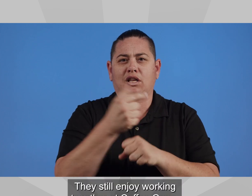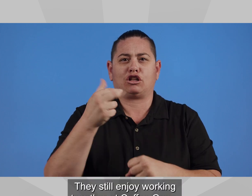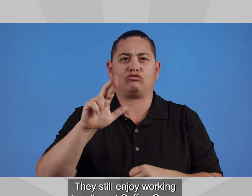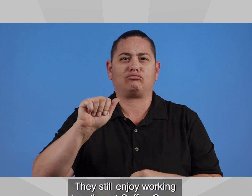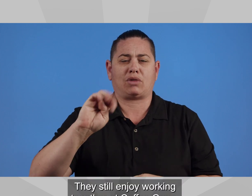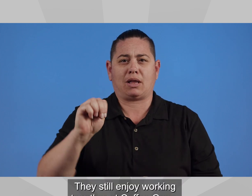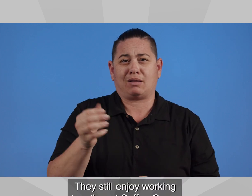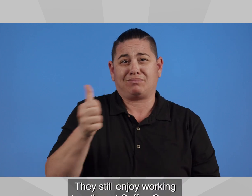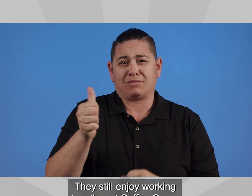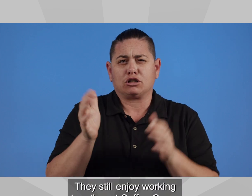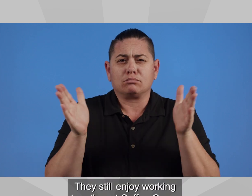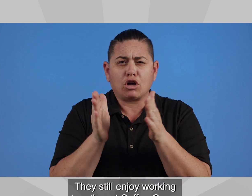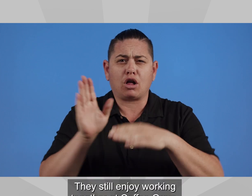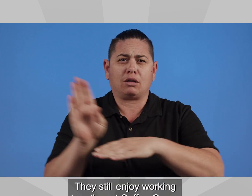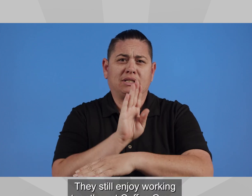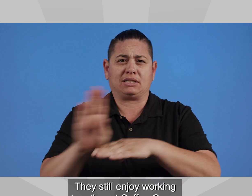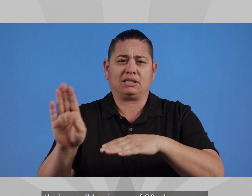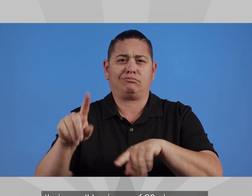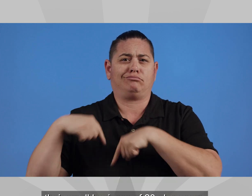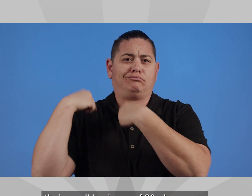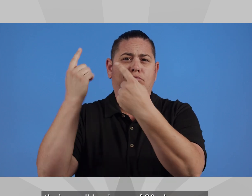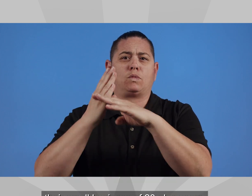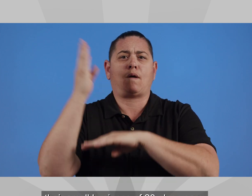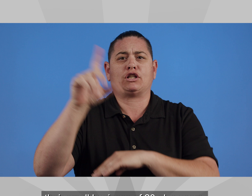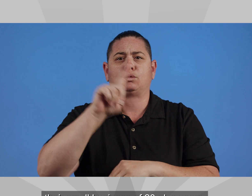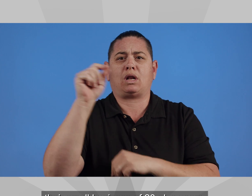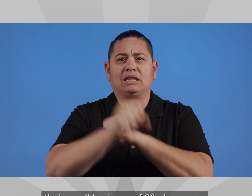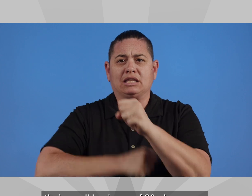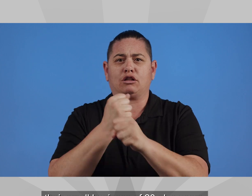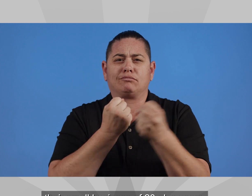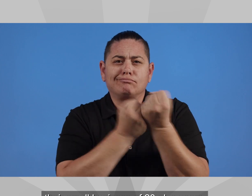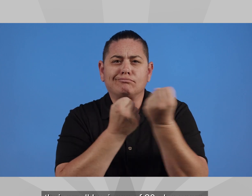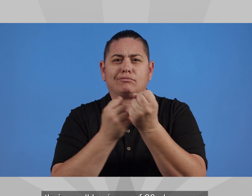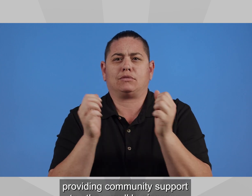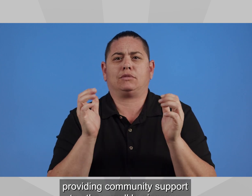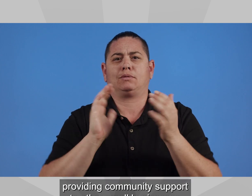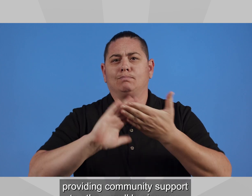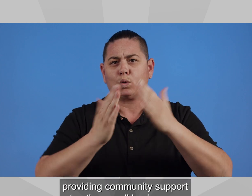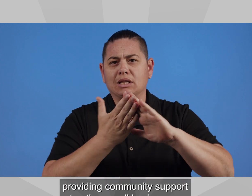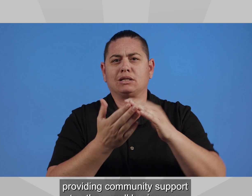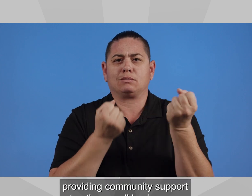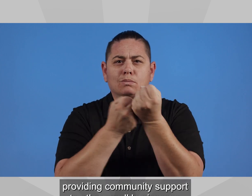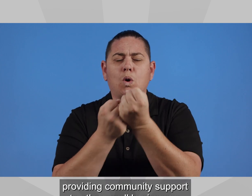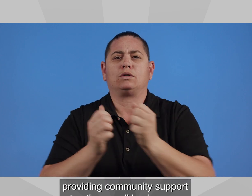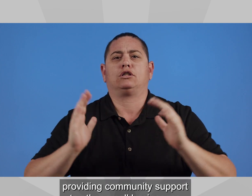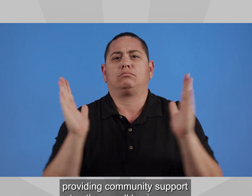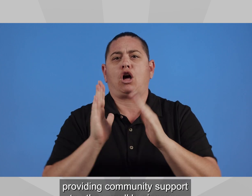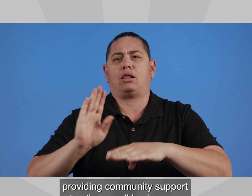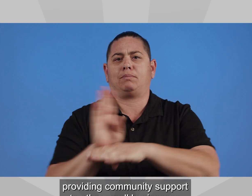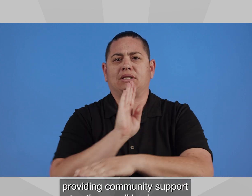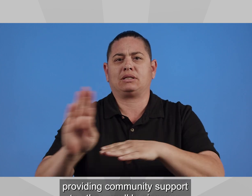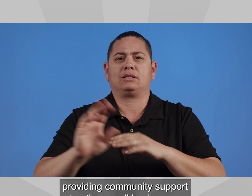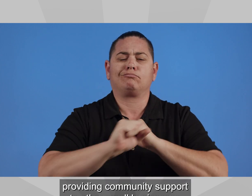They still enjoy working together at Coffeegram, their small business of 20-plus years, providing community support to